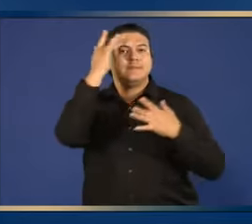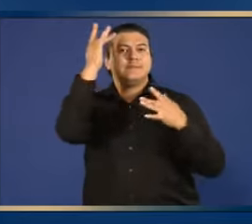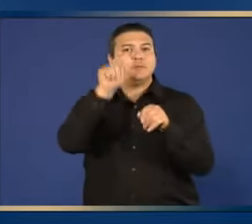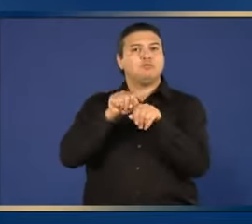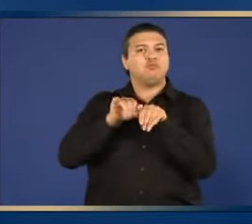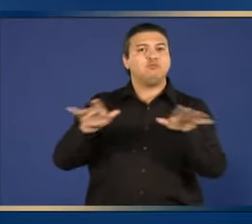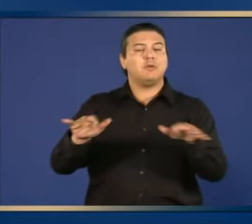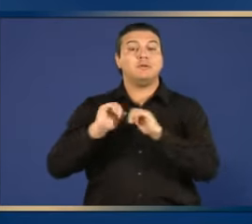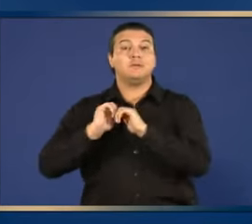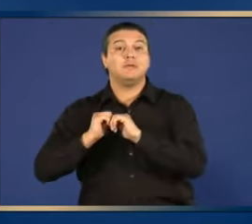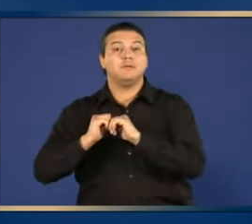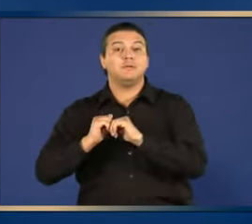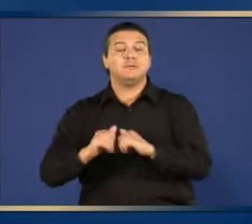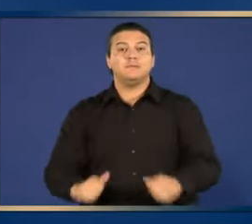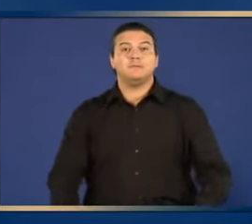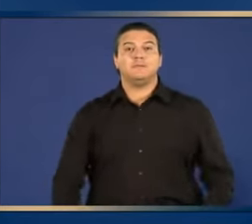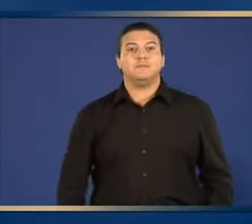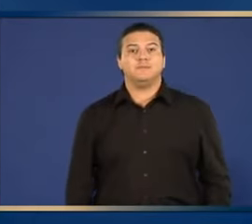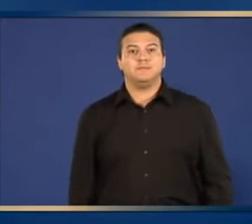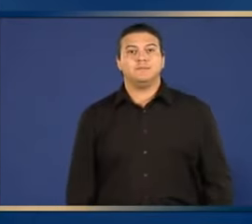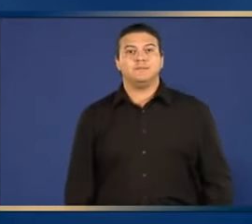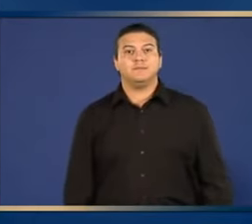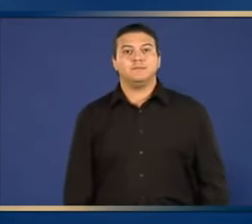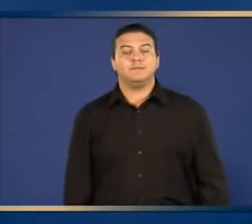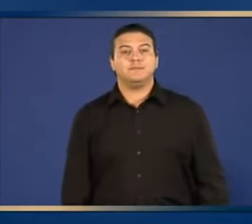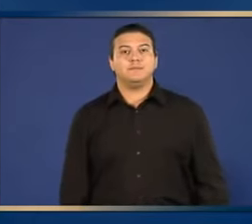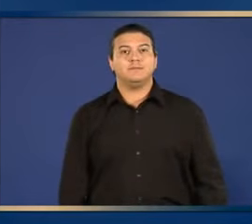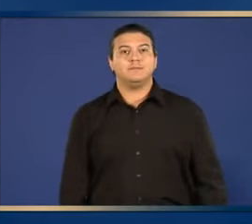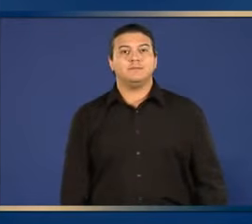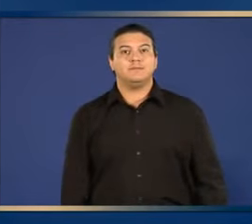How smallpox spreads.